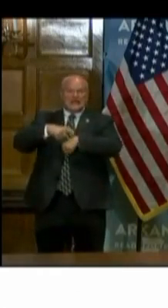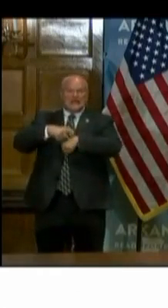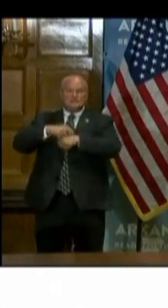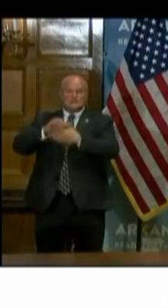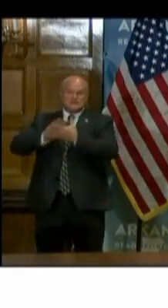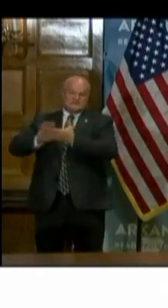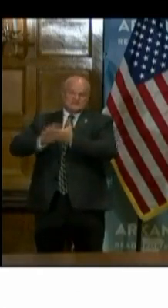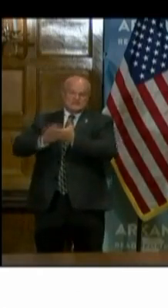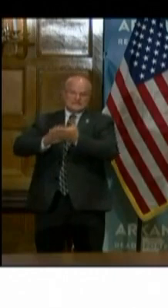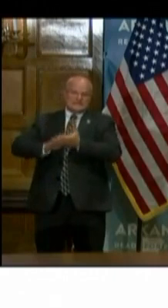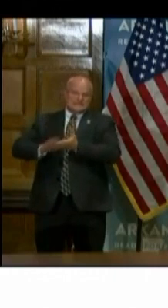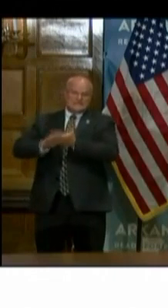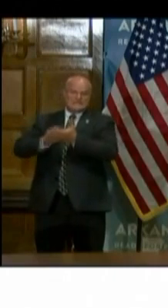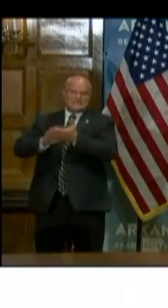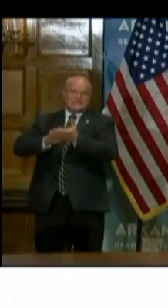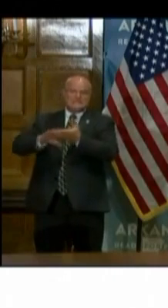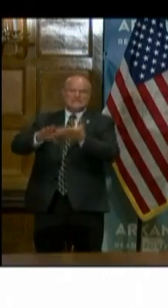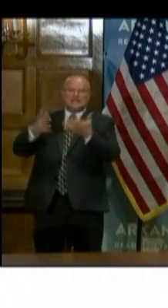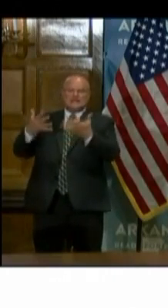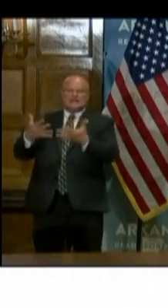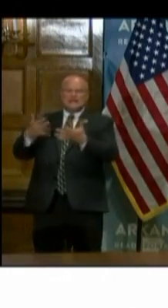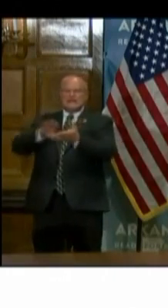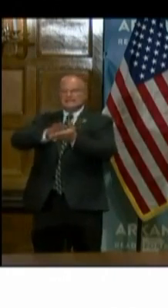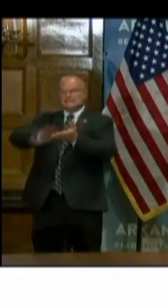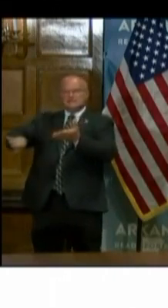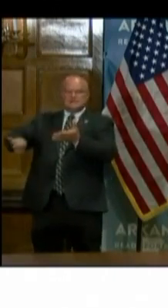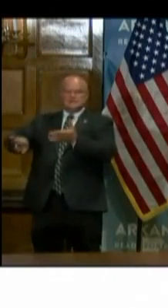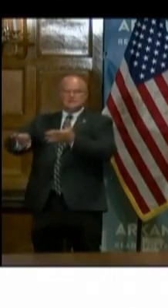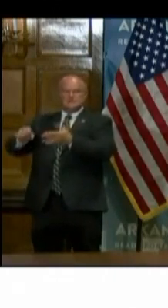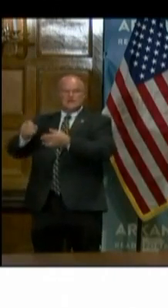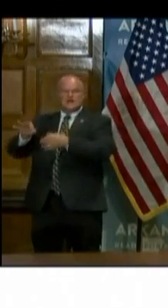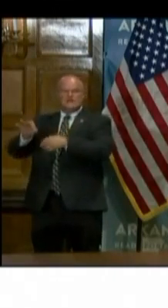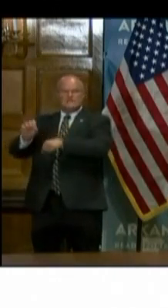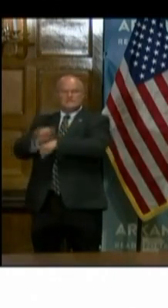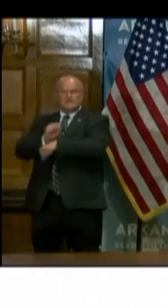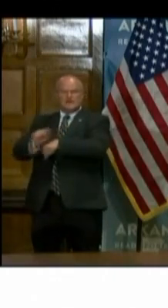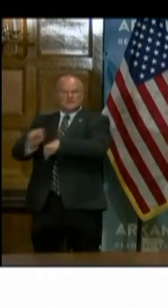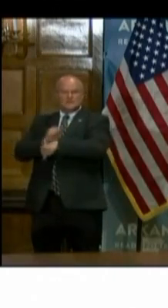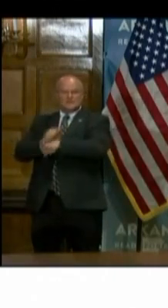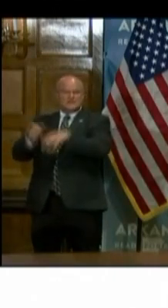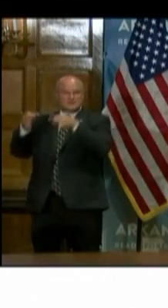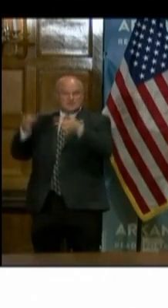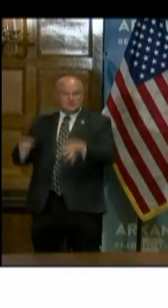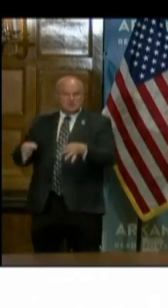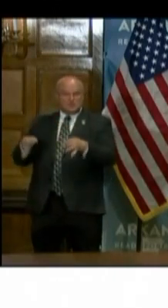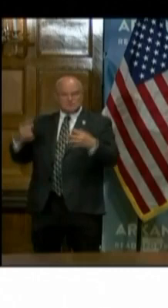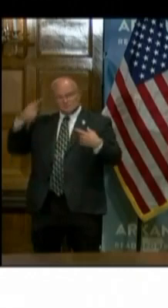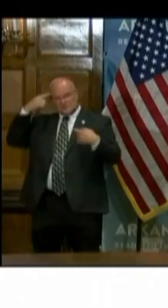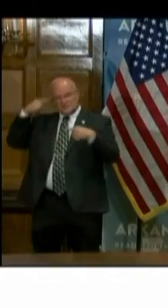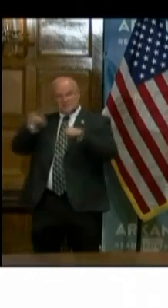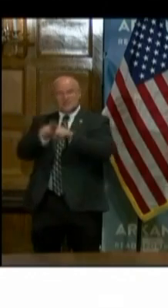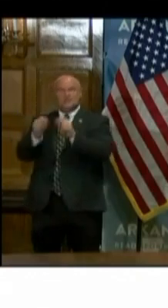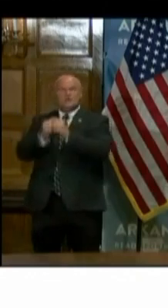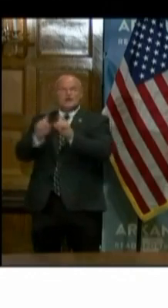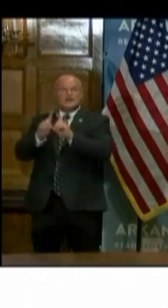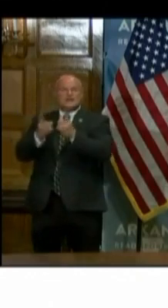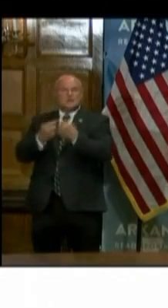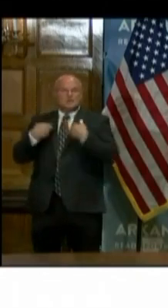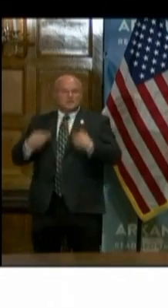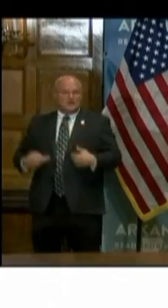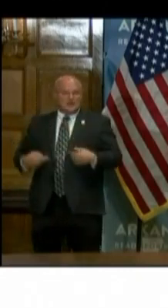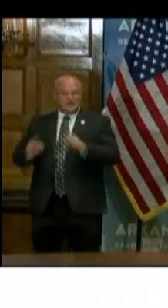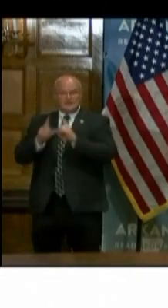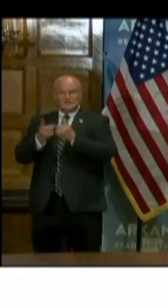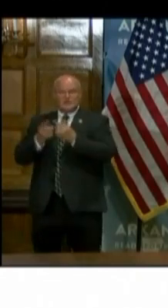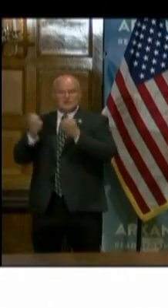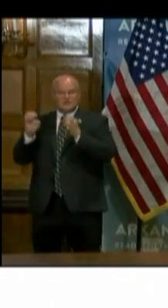of cleansing and dismissal of certain functions, and that will be determined in conjunction with the Department of Health and Department